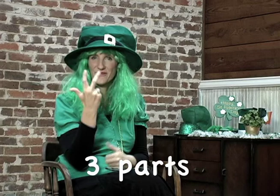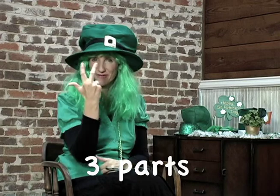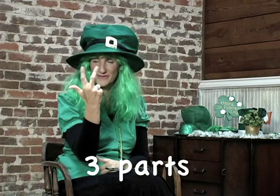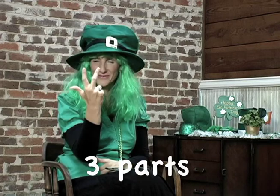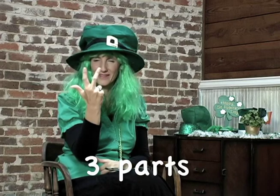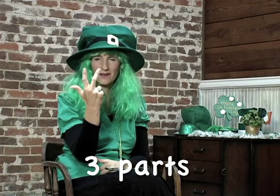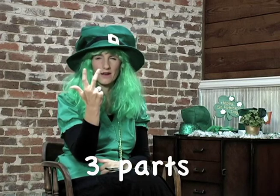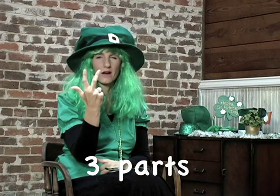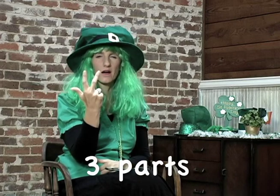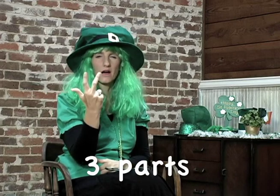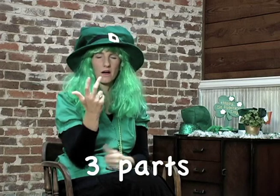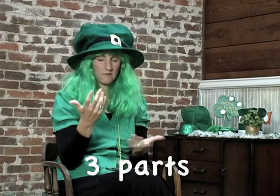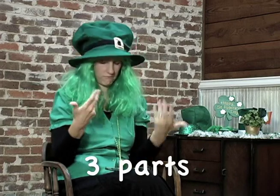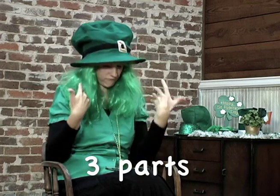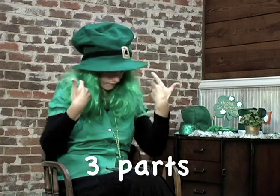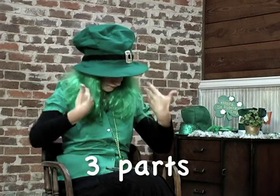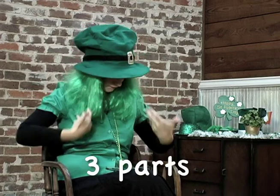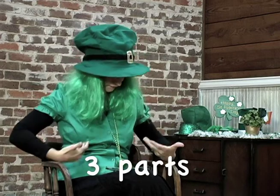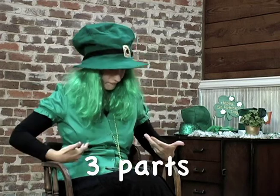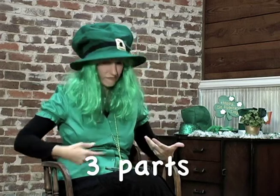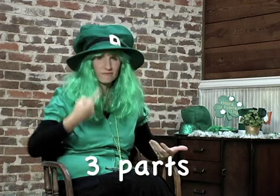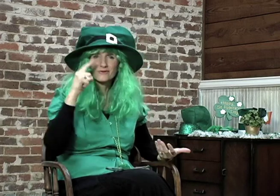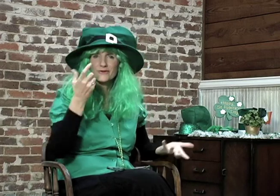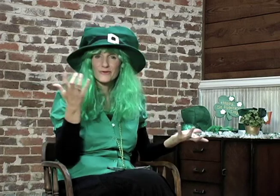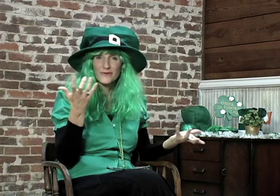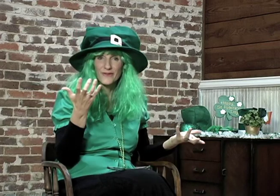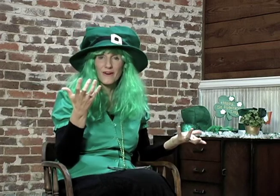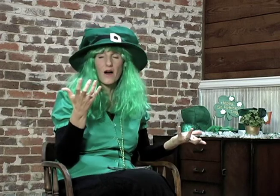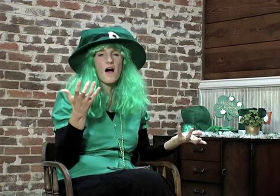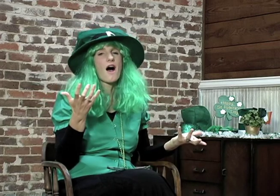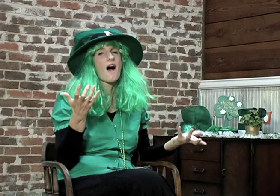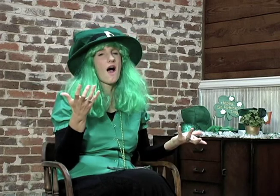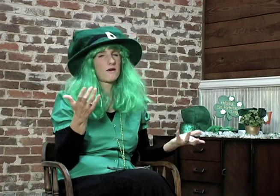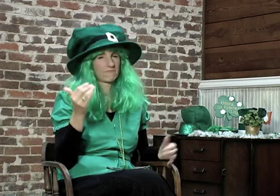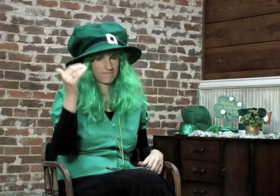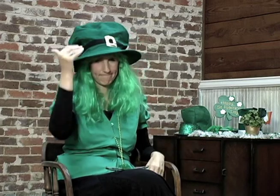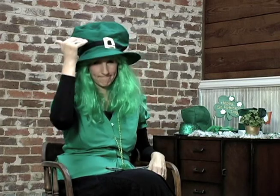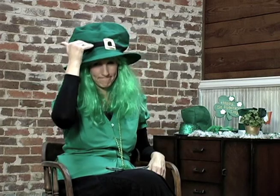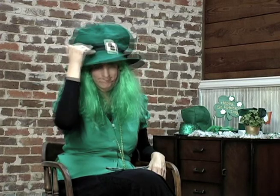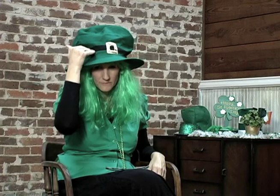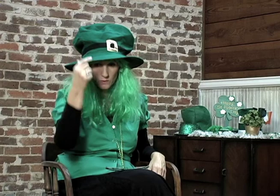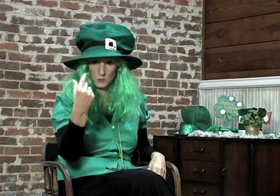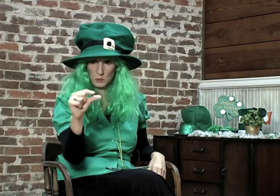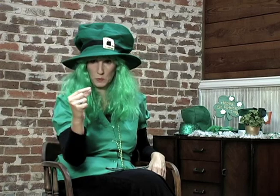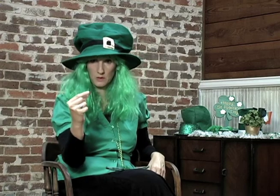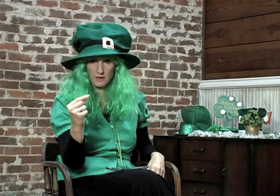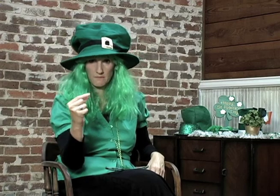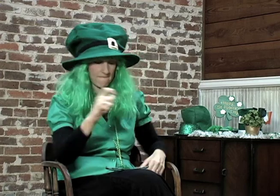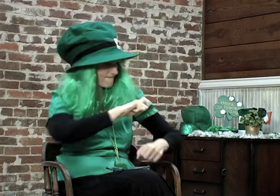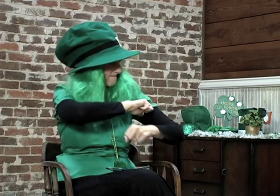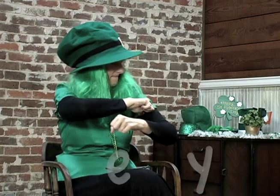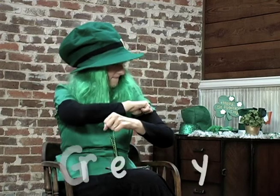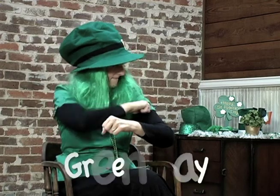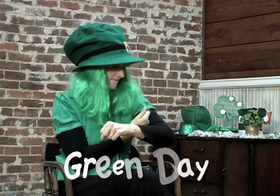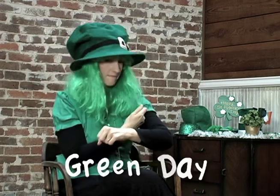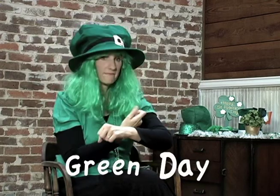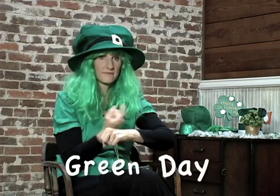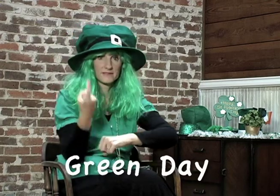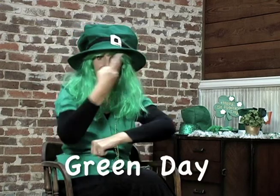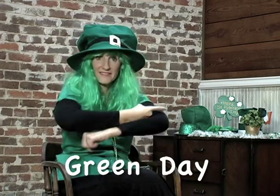parts. They have three parts. And my clothing, what are they for? Well, you know, Green Day, you know,